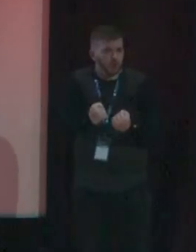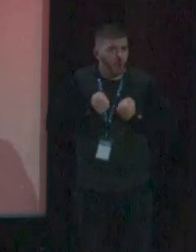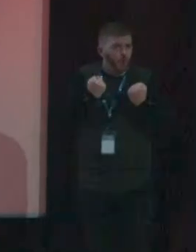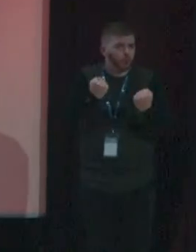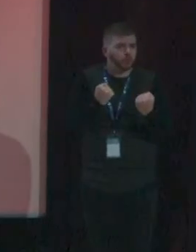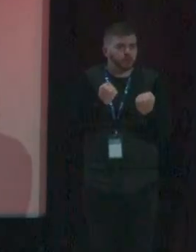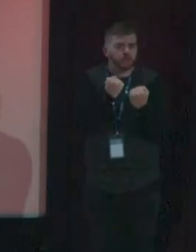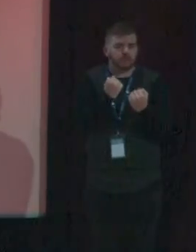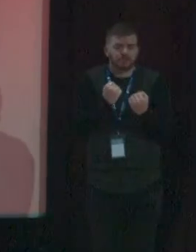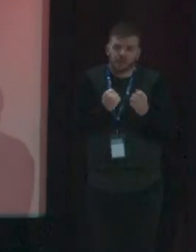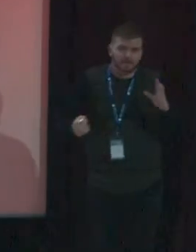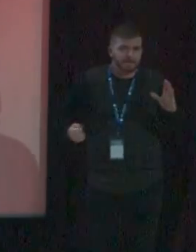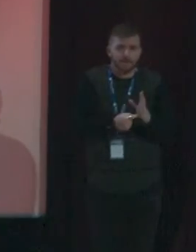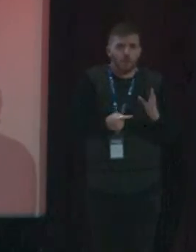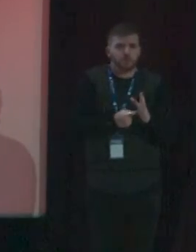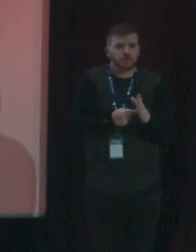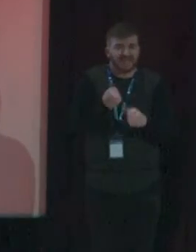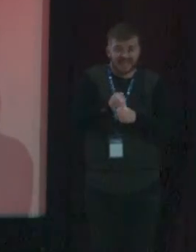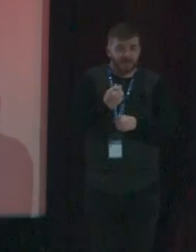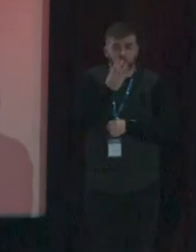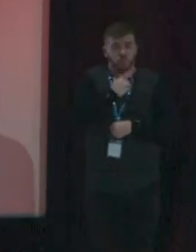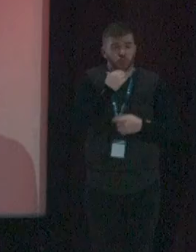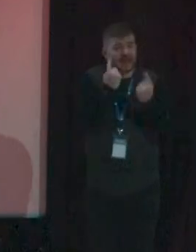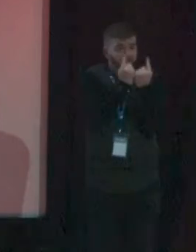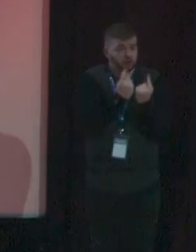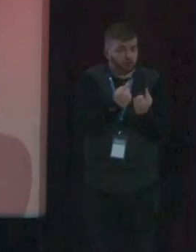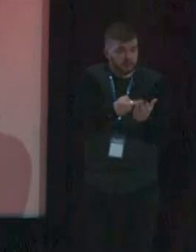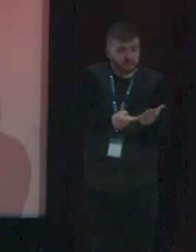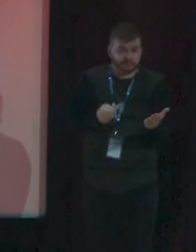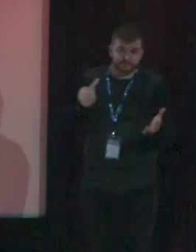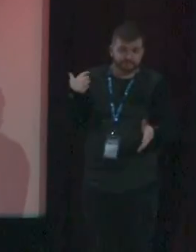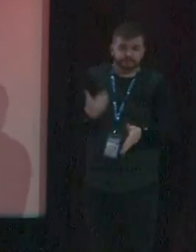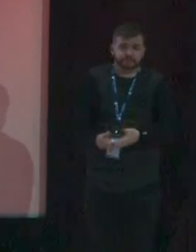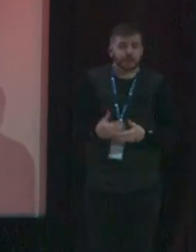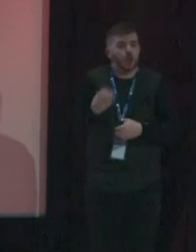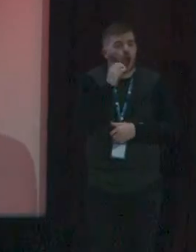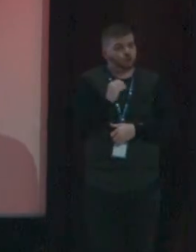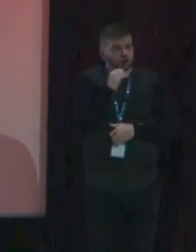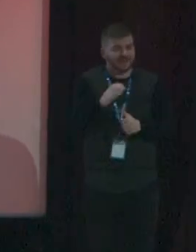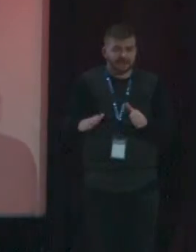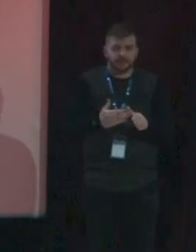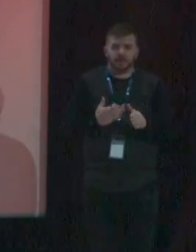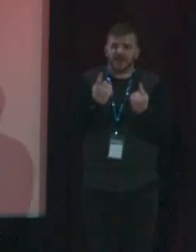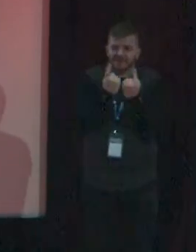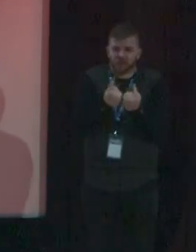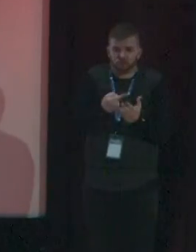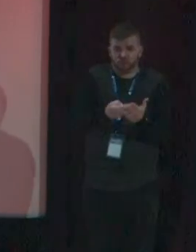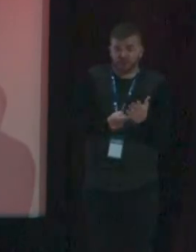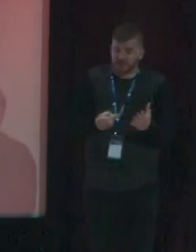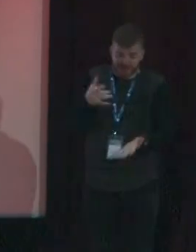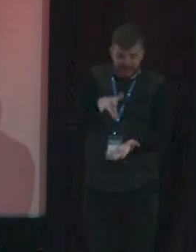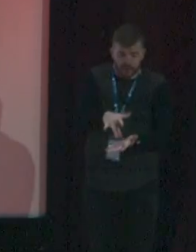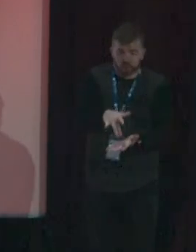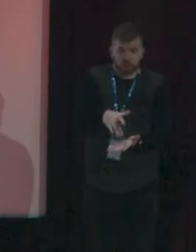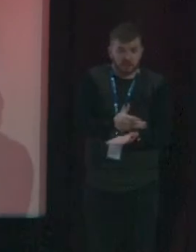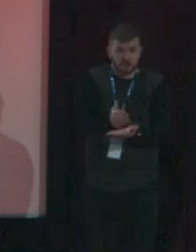more important as games have used inventories ever since. So it's the origin of the inventory, which is a central part, as we already saw